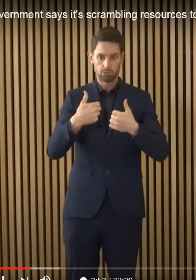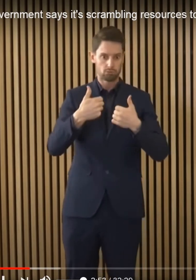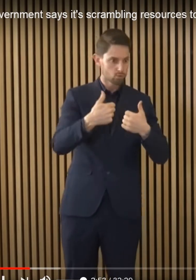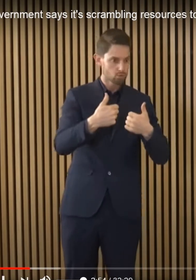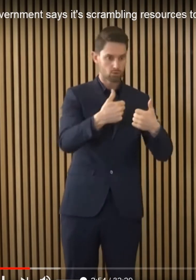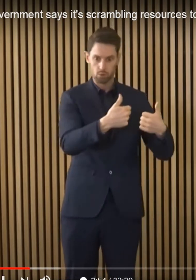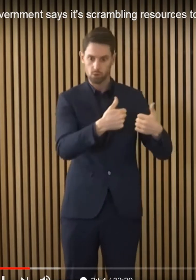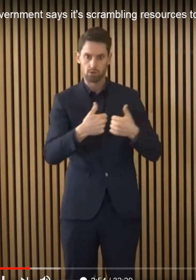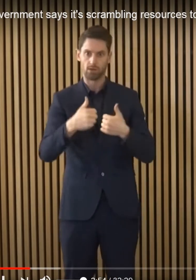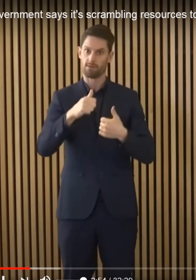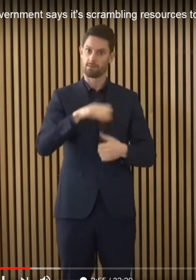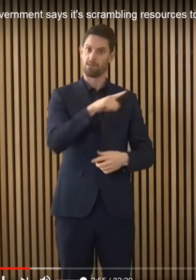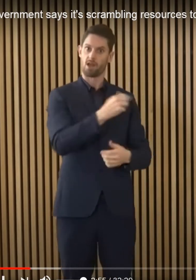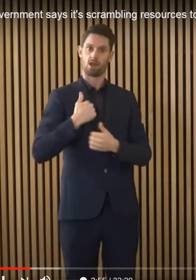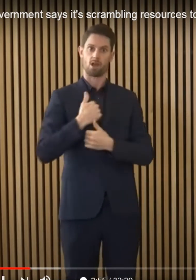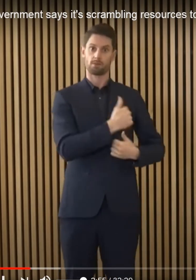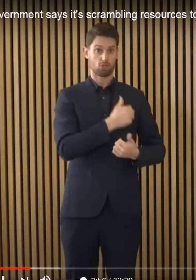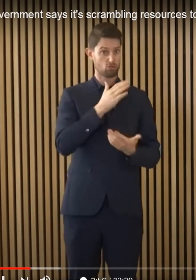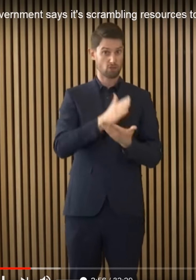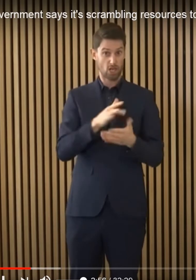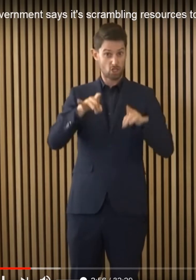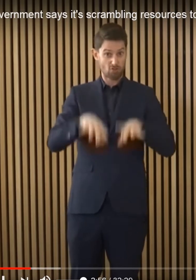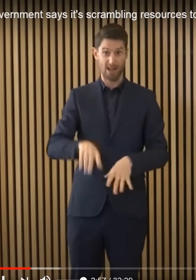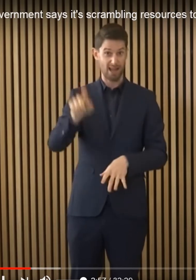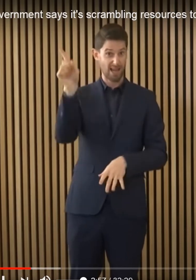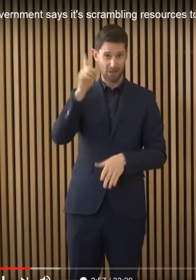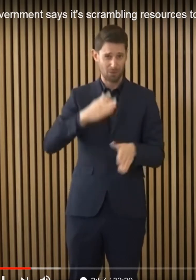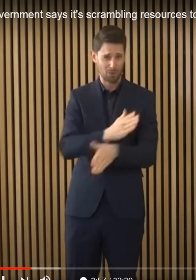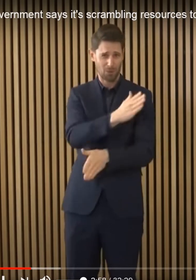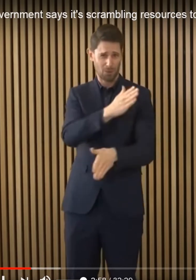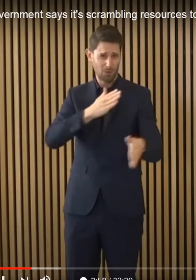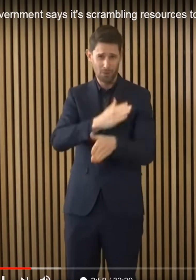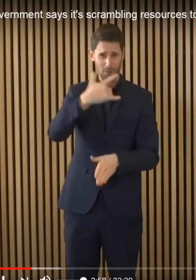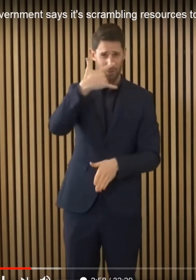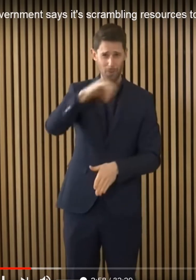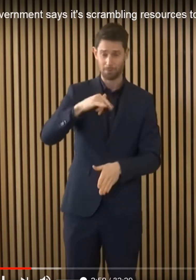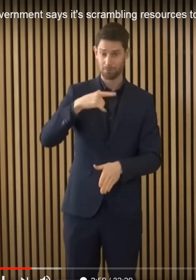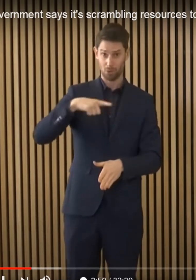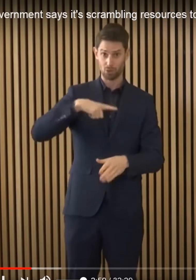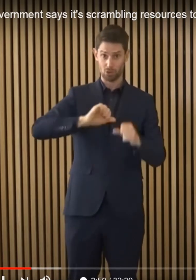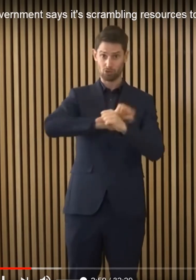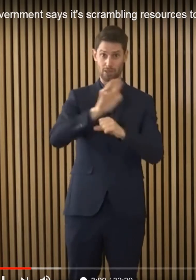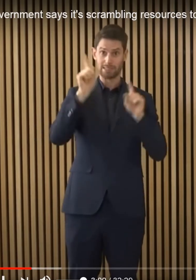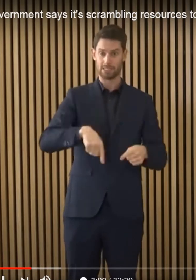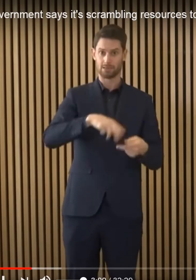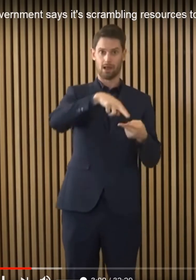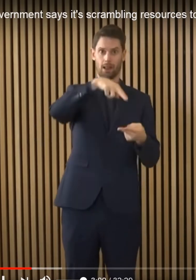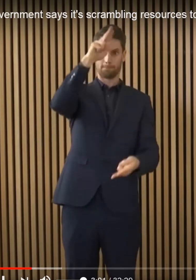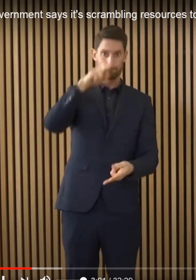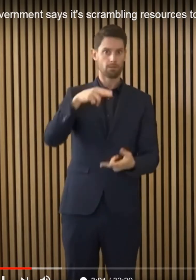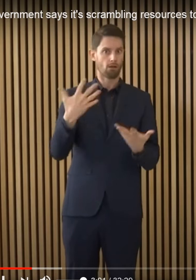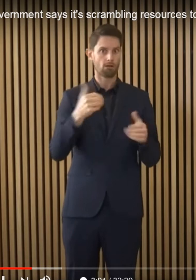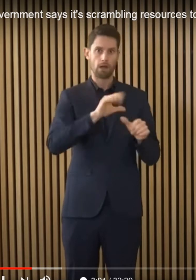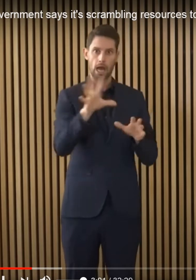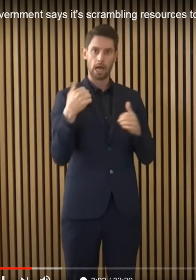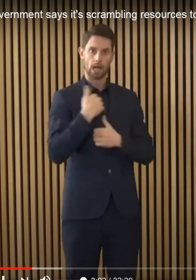nation and as a state, scale up that response to unprecedented levels given the case numbers. And then in